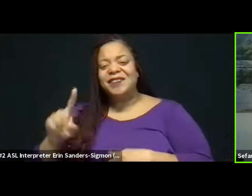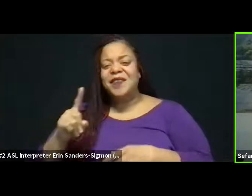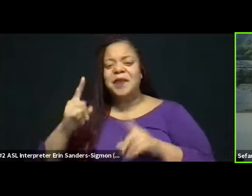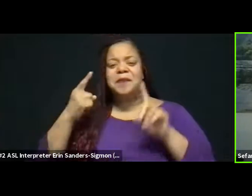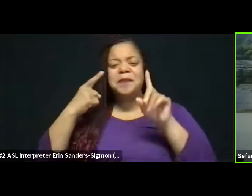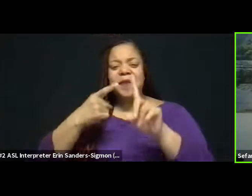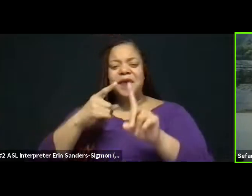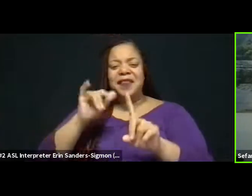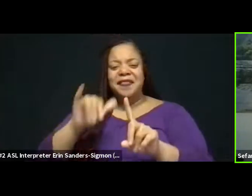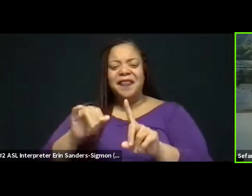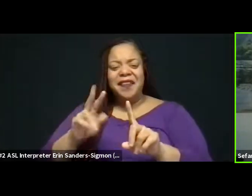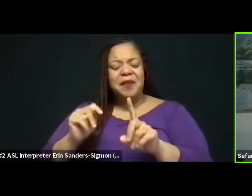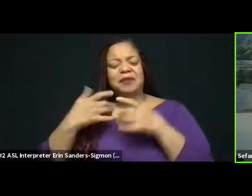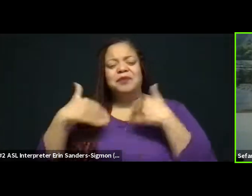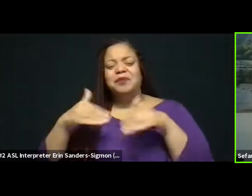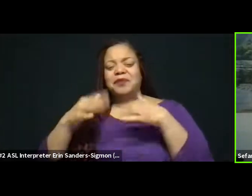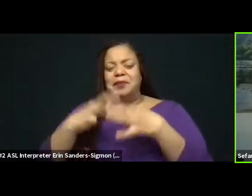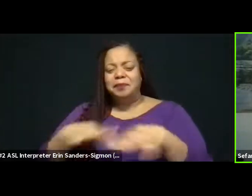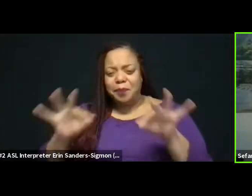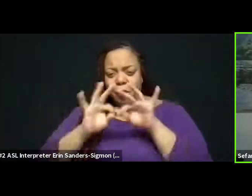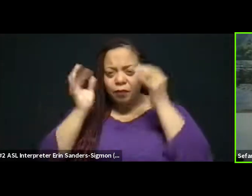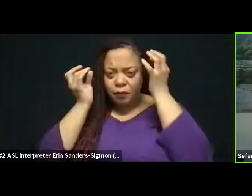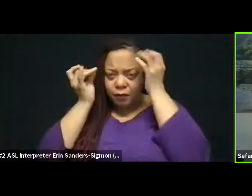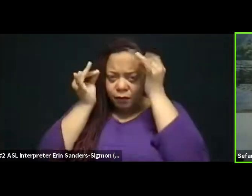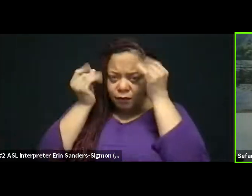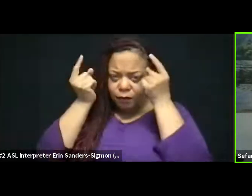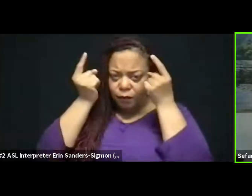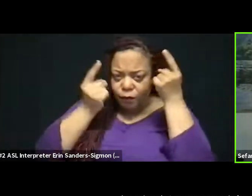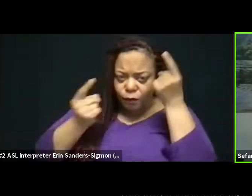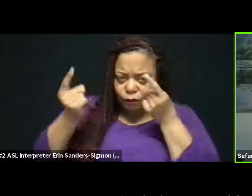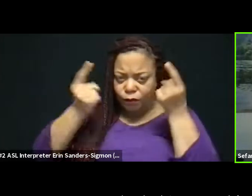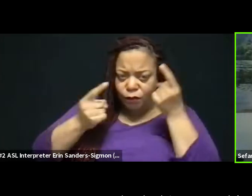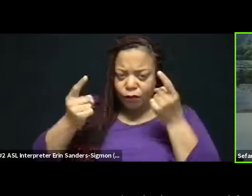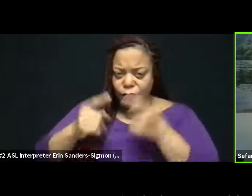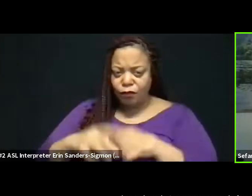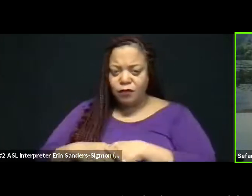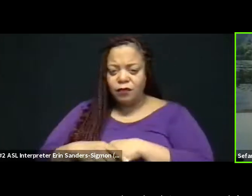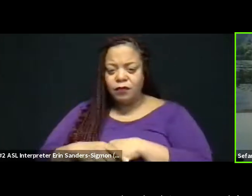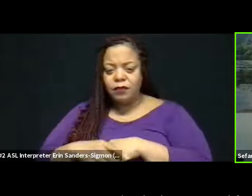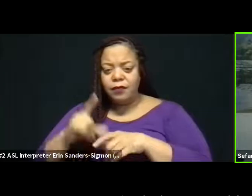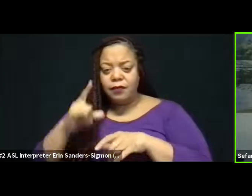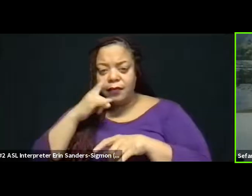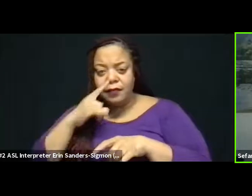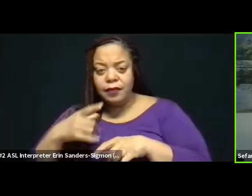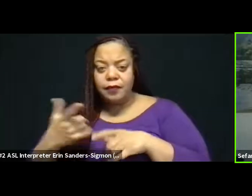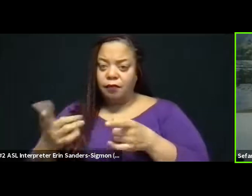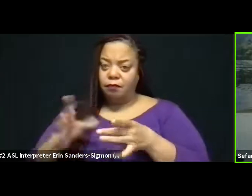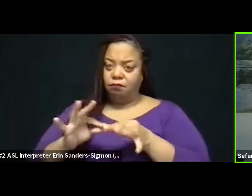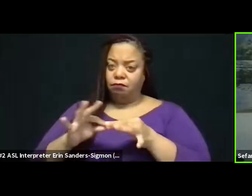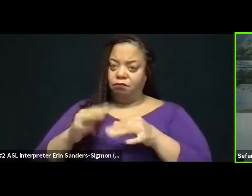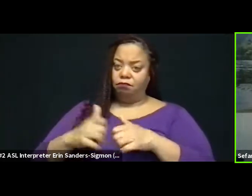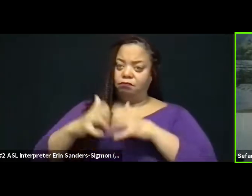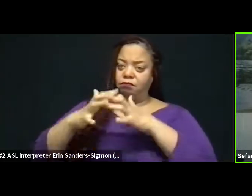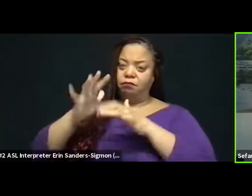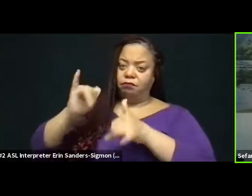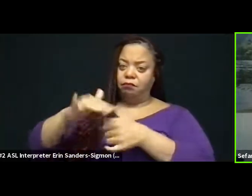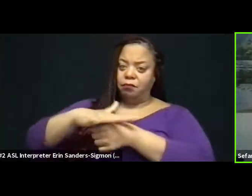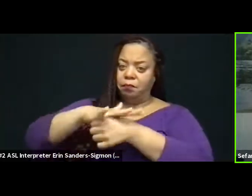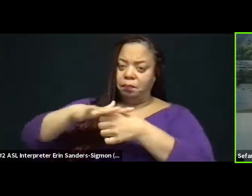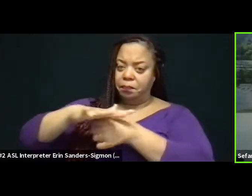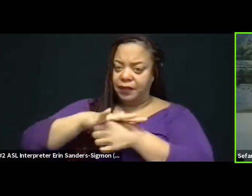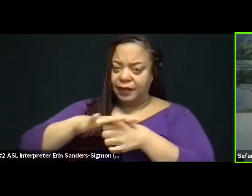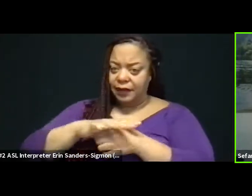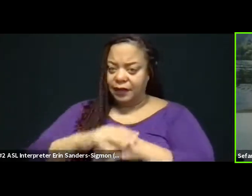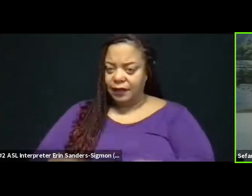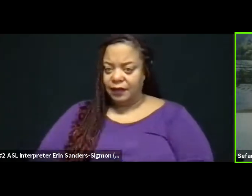what kids are wondering and creating space for kids to share their wonders as well. I'll have Kirstie close us